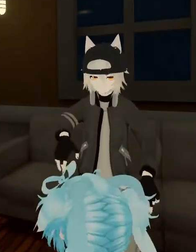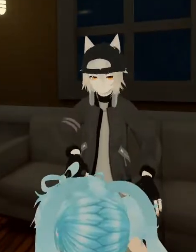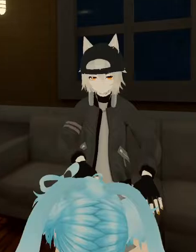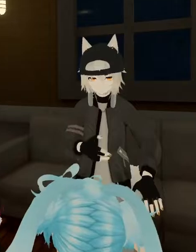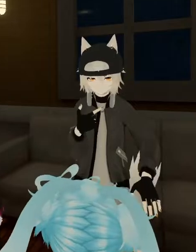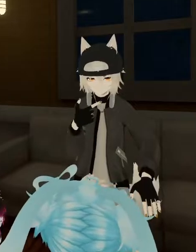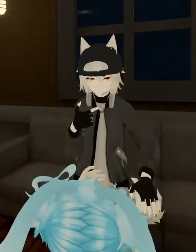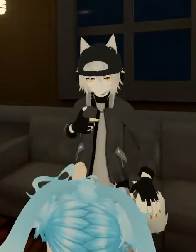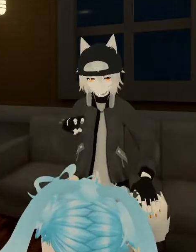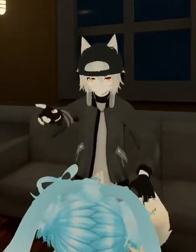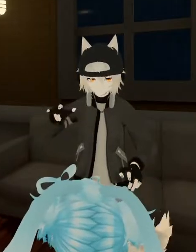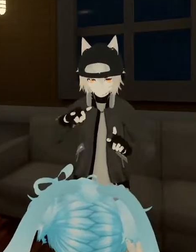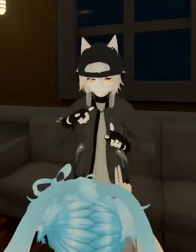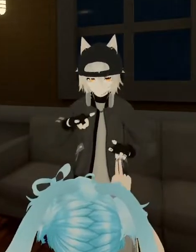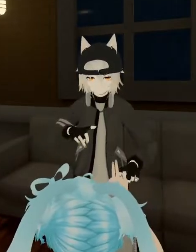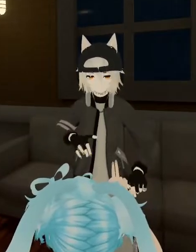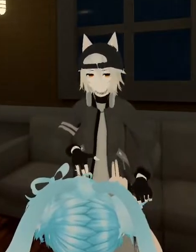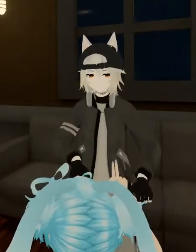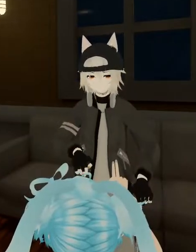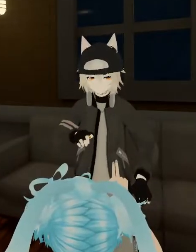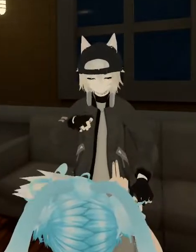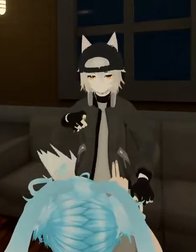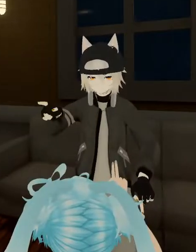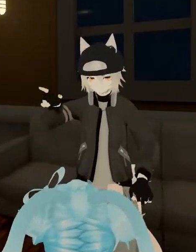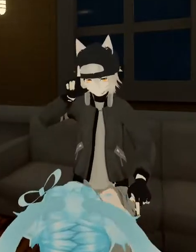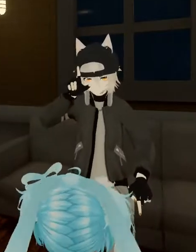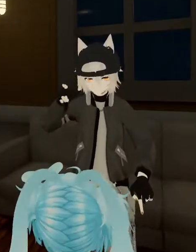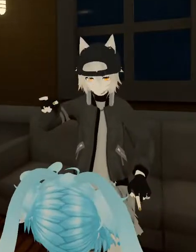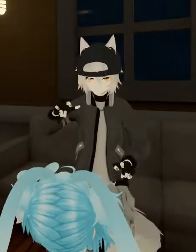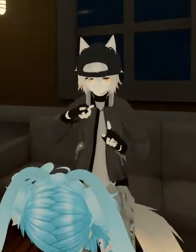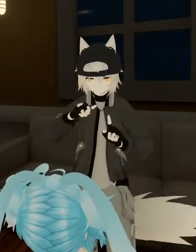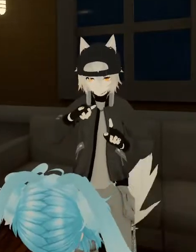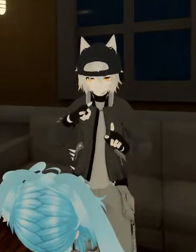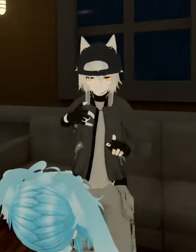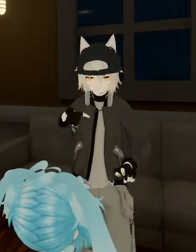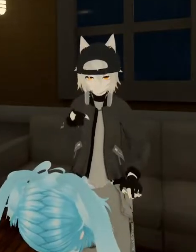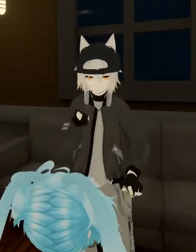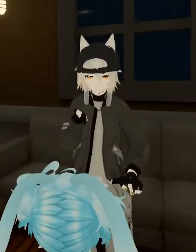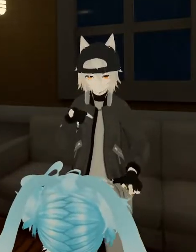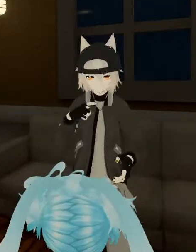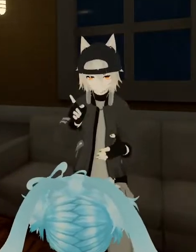So it's sign language.